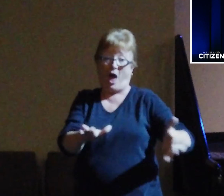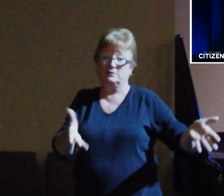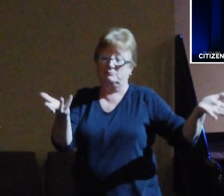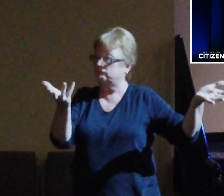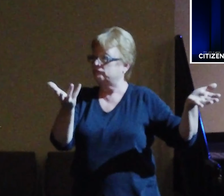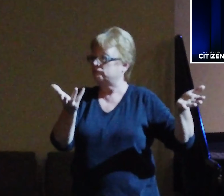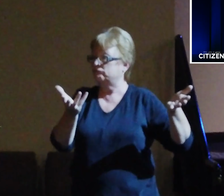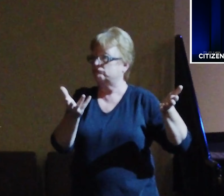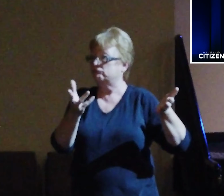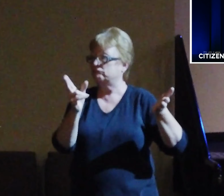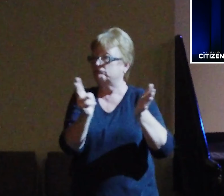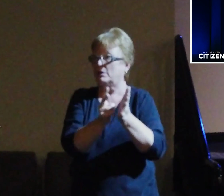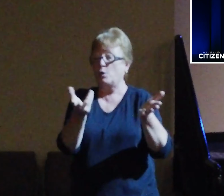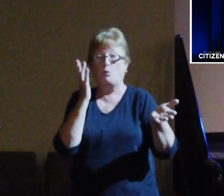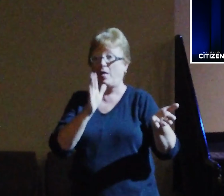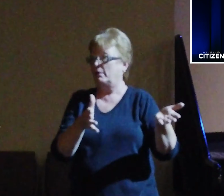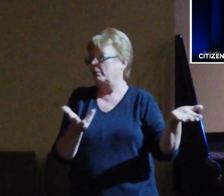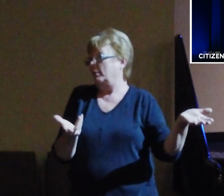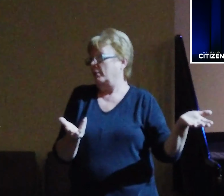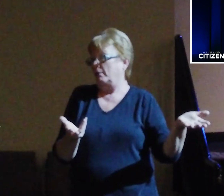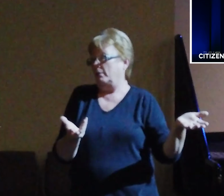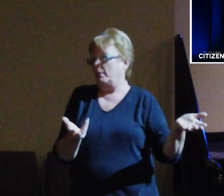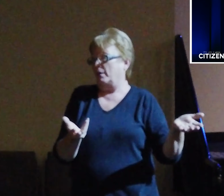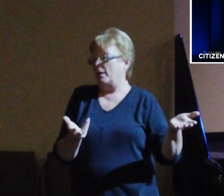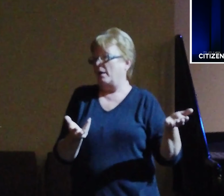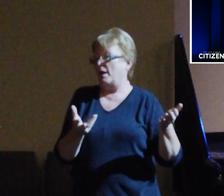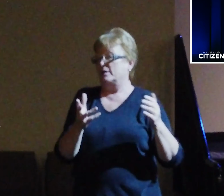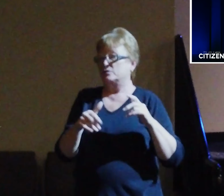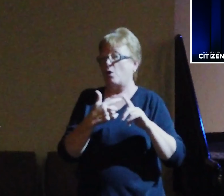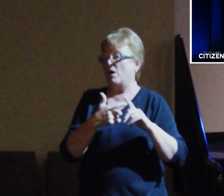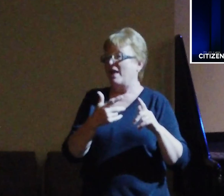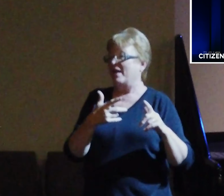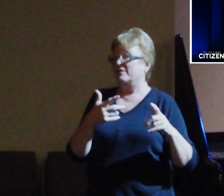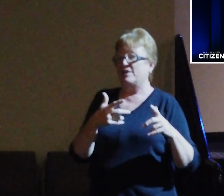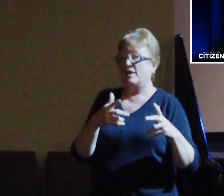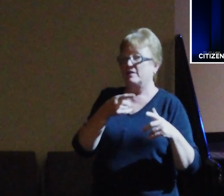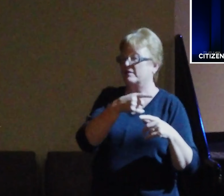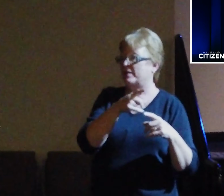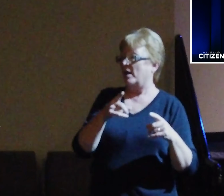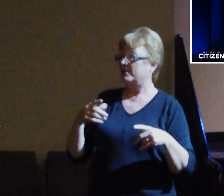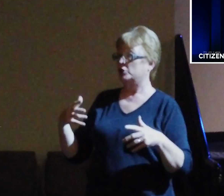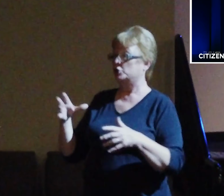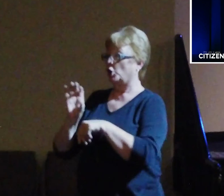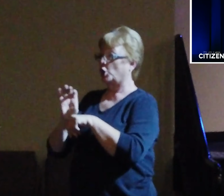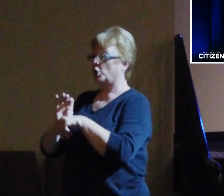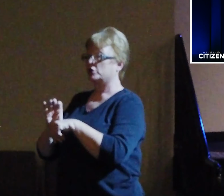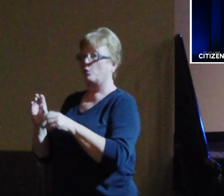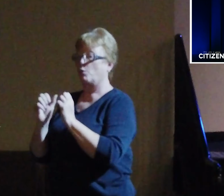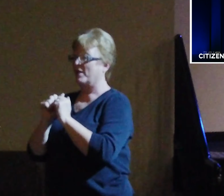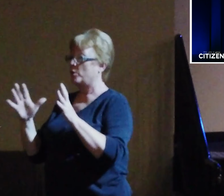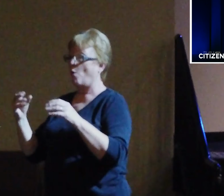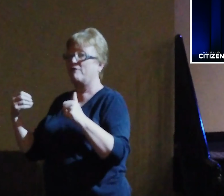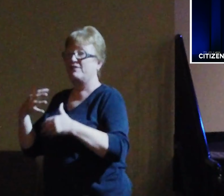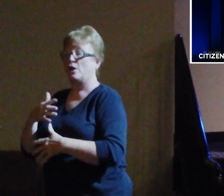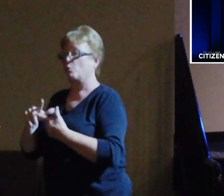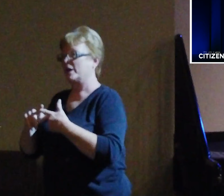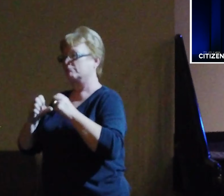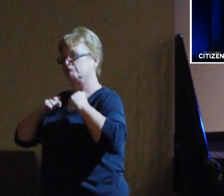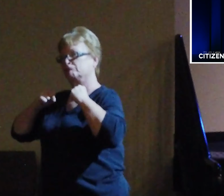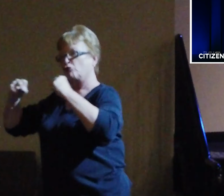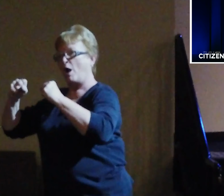their destruction is in the radical unity of the church and the fearlessness of the church as we strive together in the